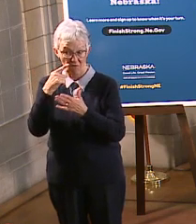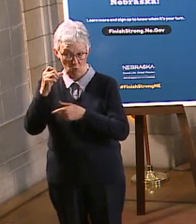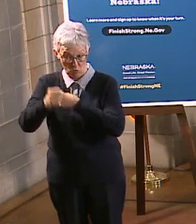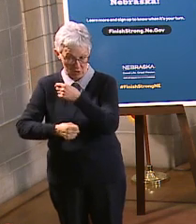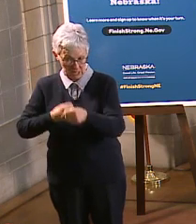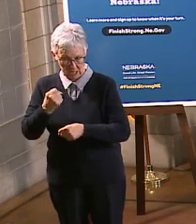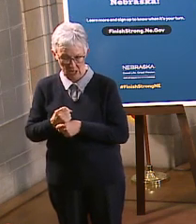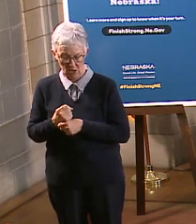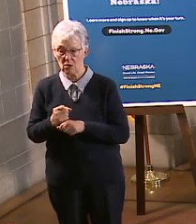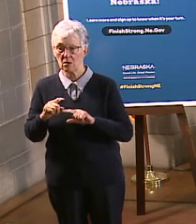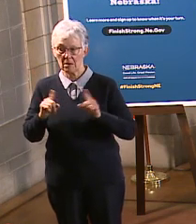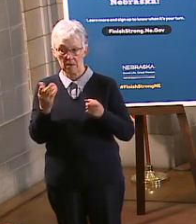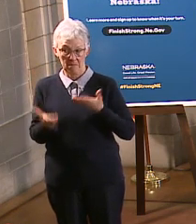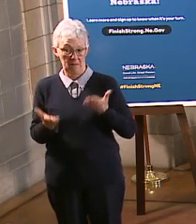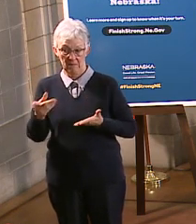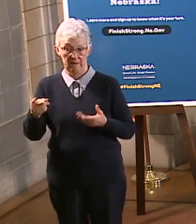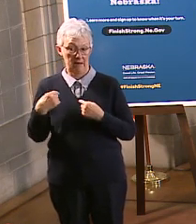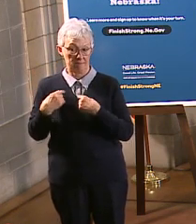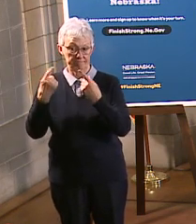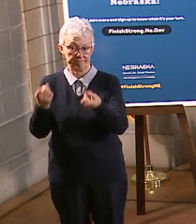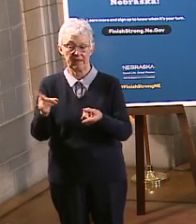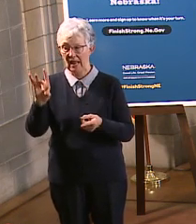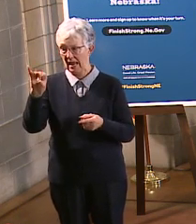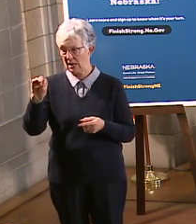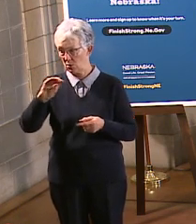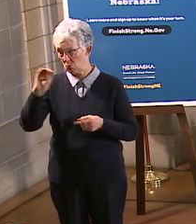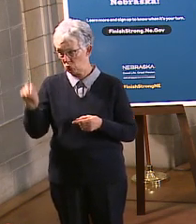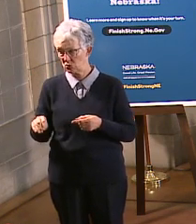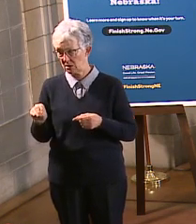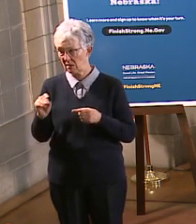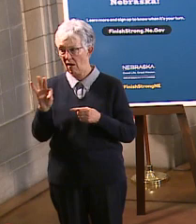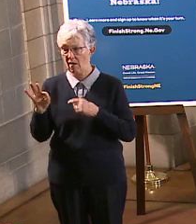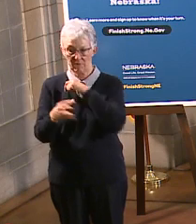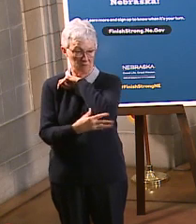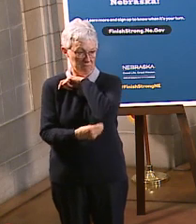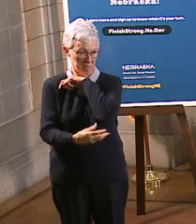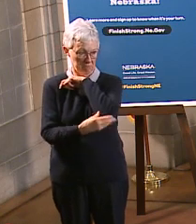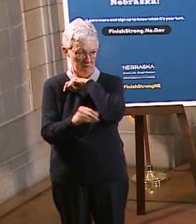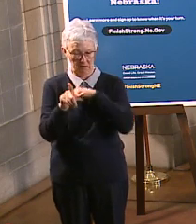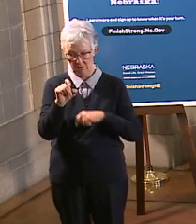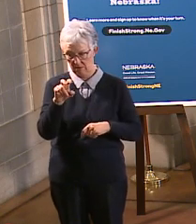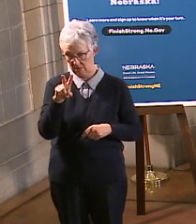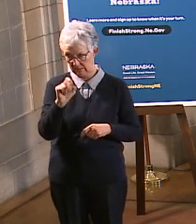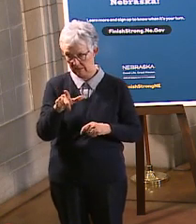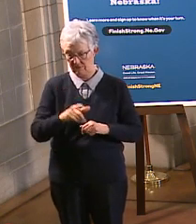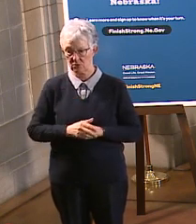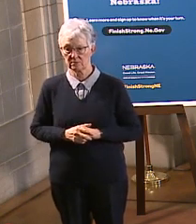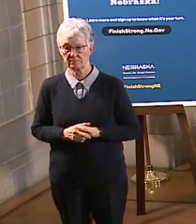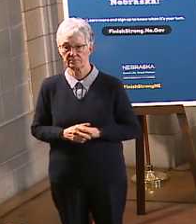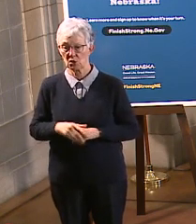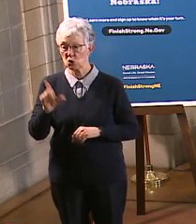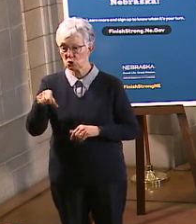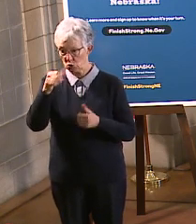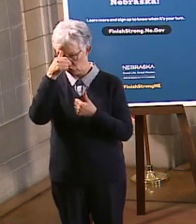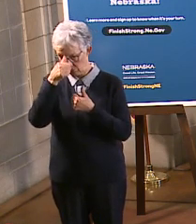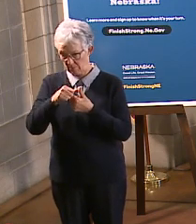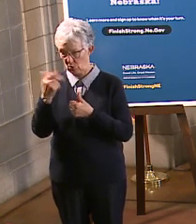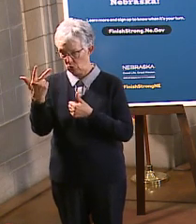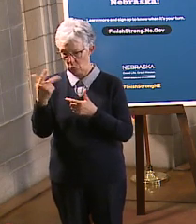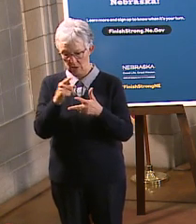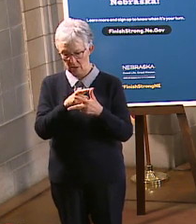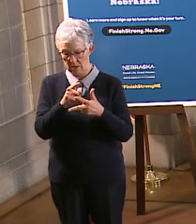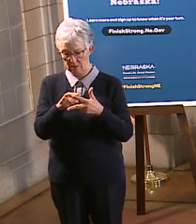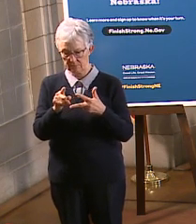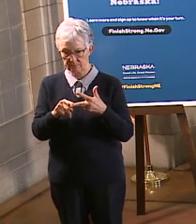level of 80% or lower. In addition to income limit eligibility, tenants should remember the 3 L's: